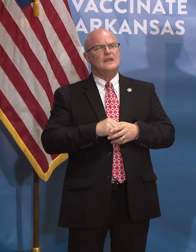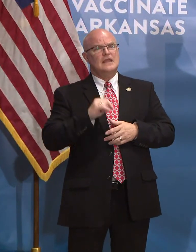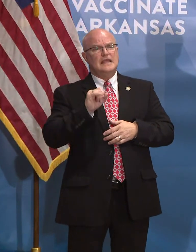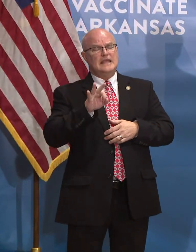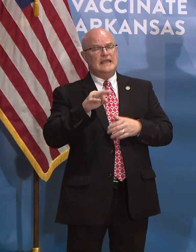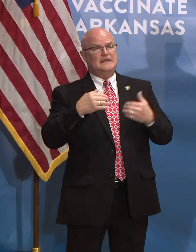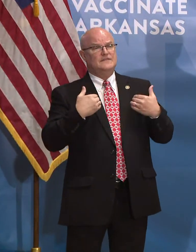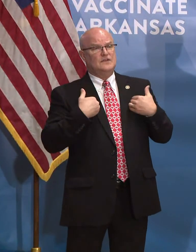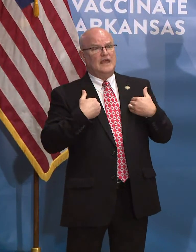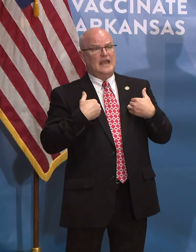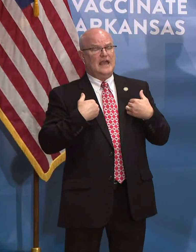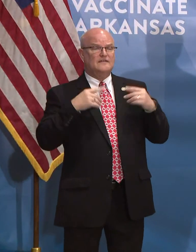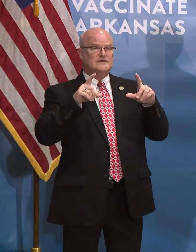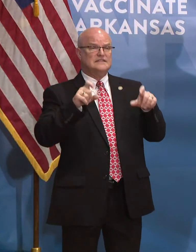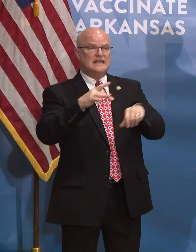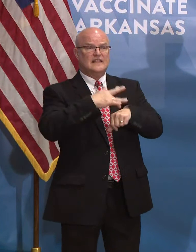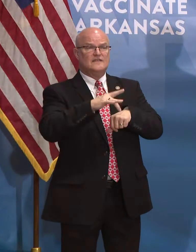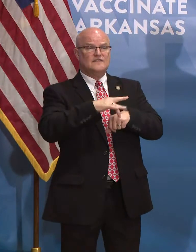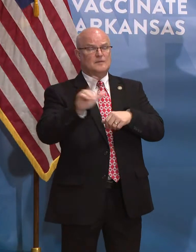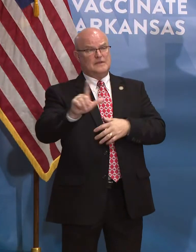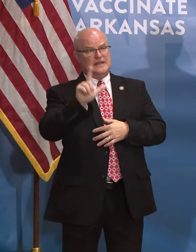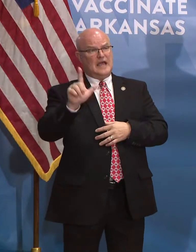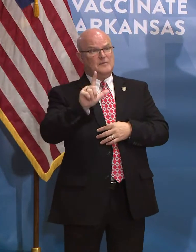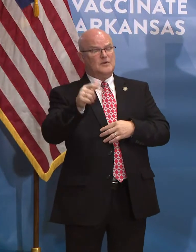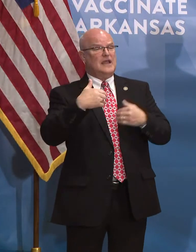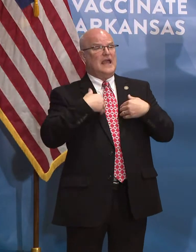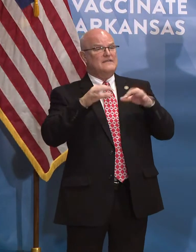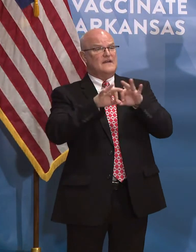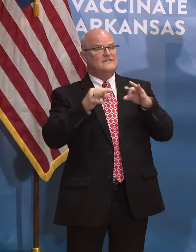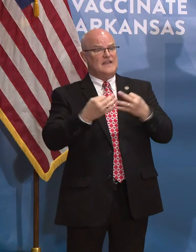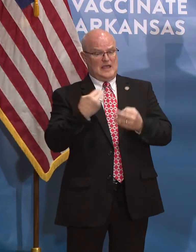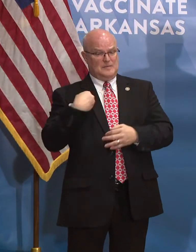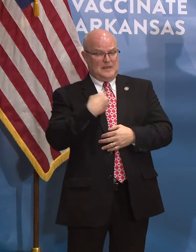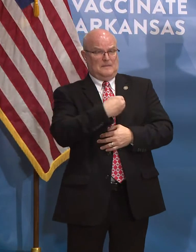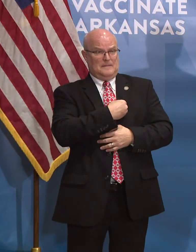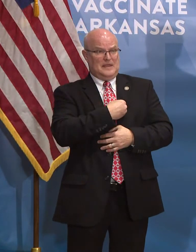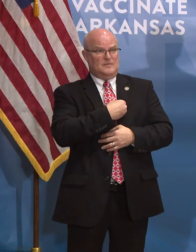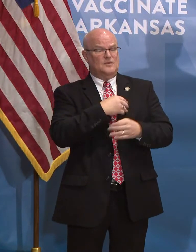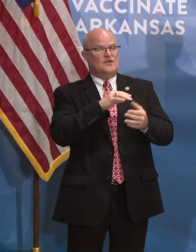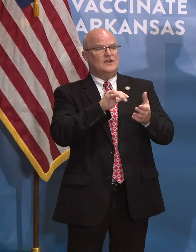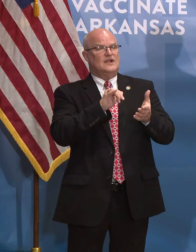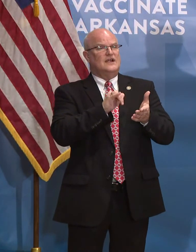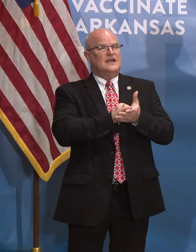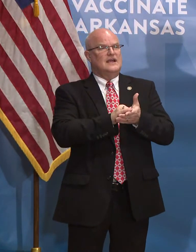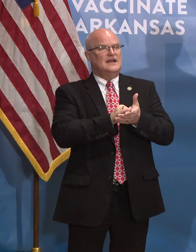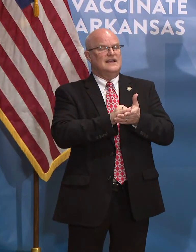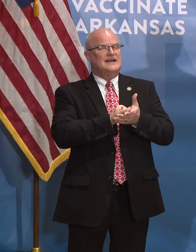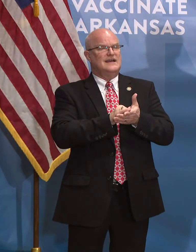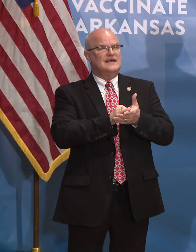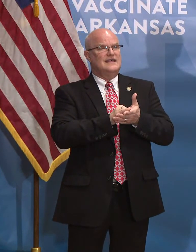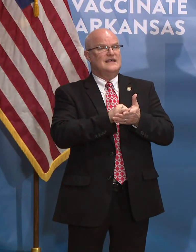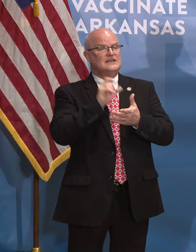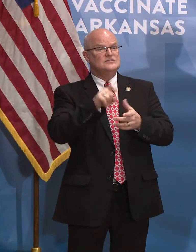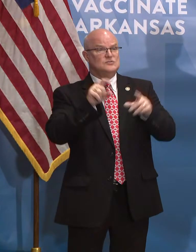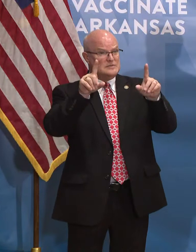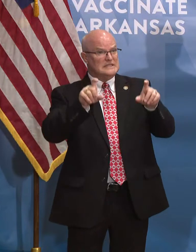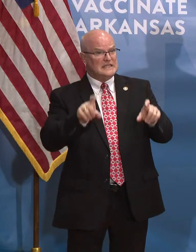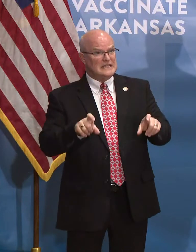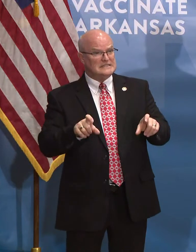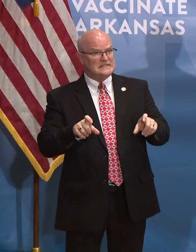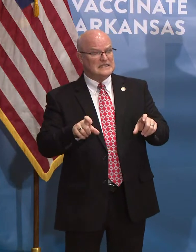if you have tests that are available at the library and you have a family member that should be